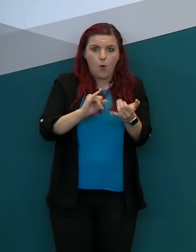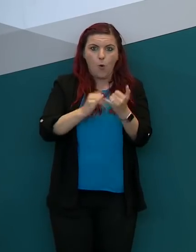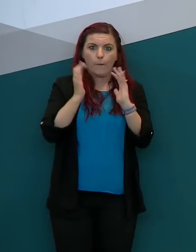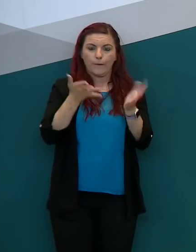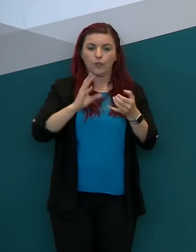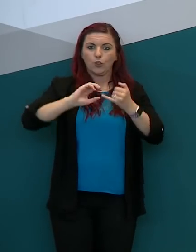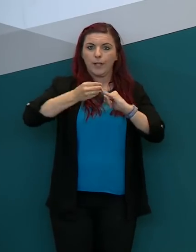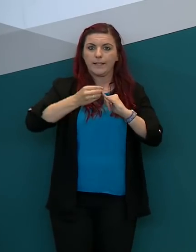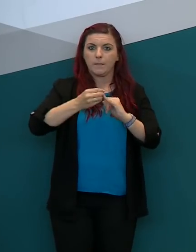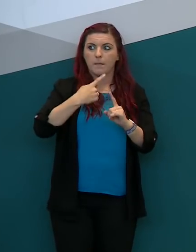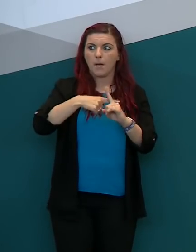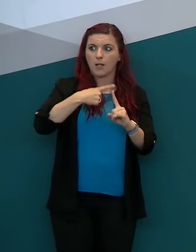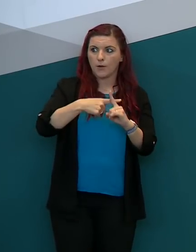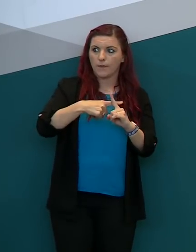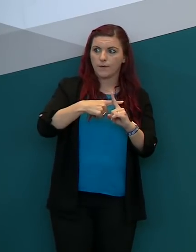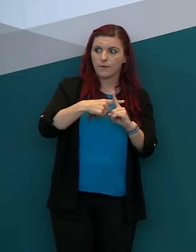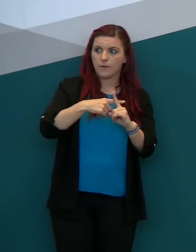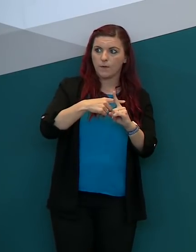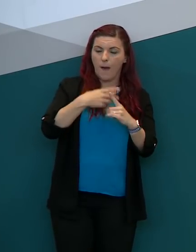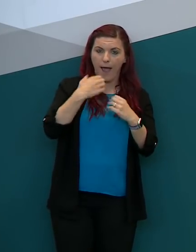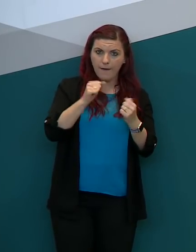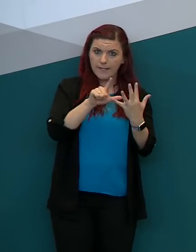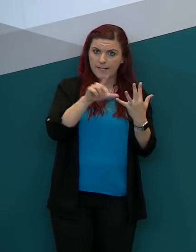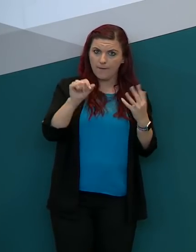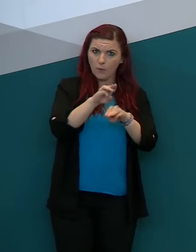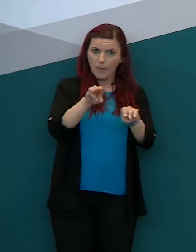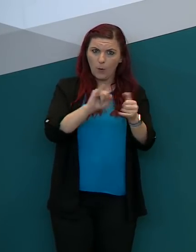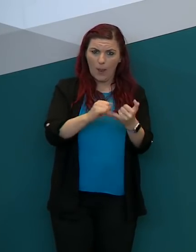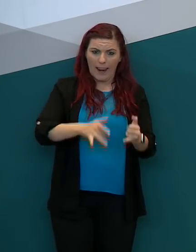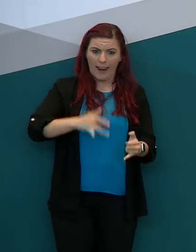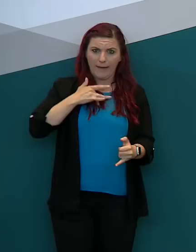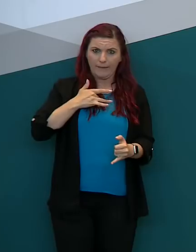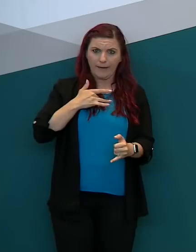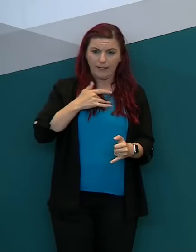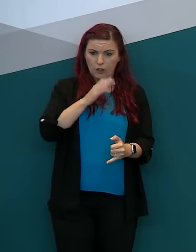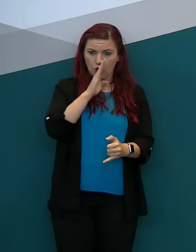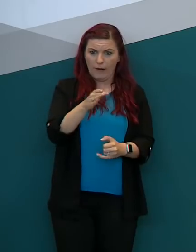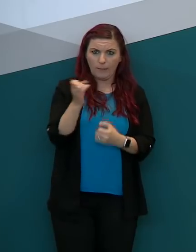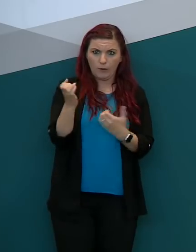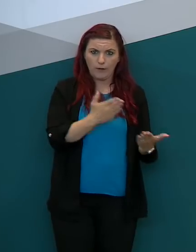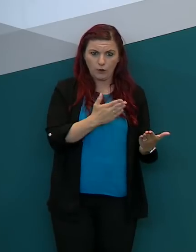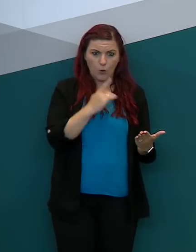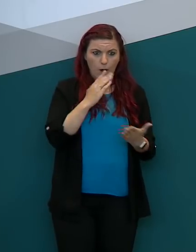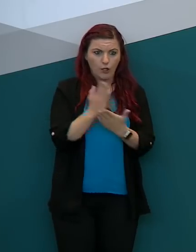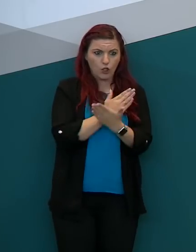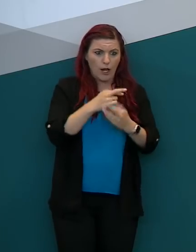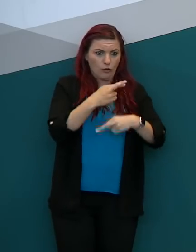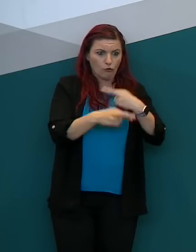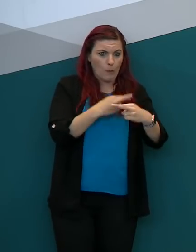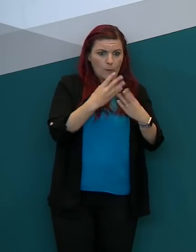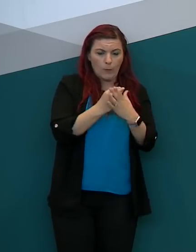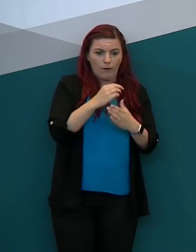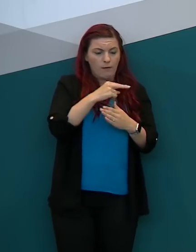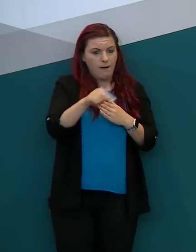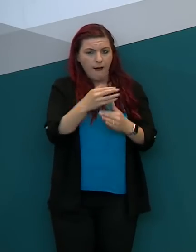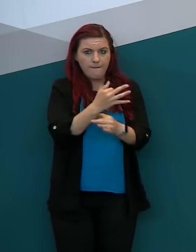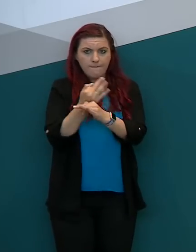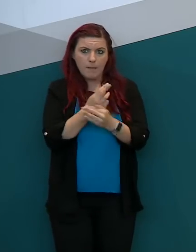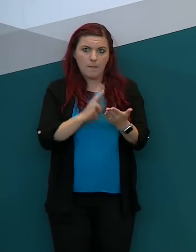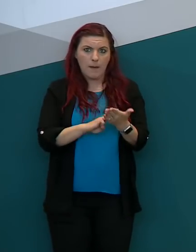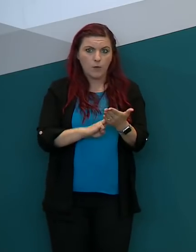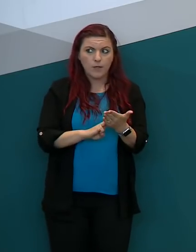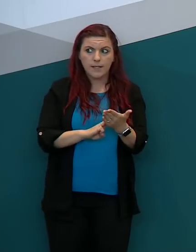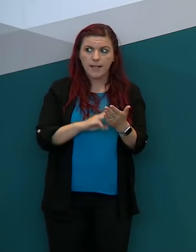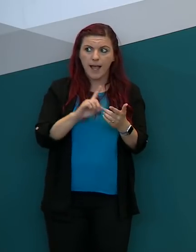close contact. There are 1,700 people in direct provision who are currently sharing bedrooms with non-family members, according to figures last week. That's over